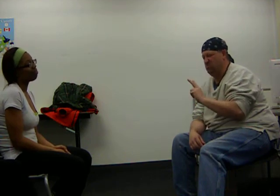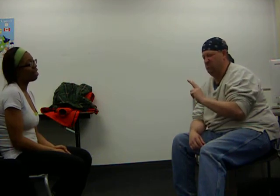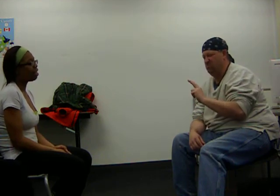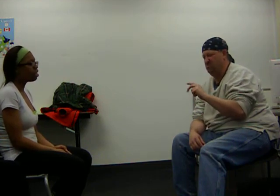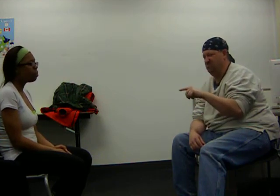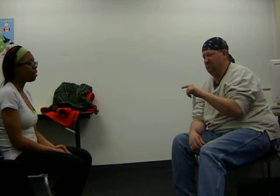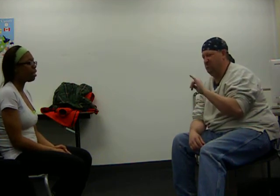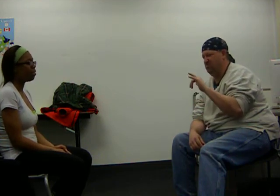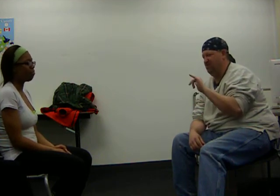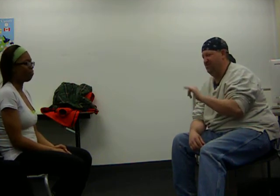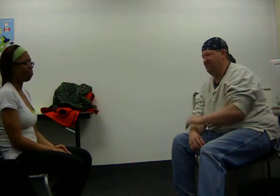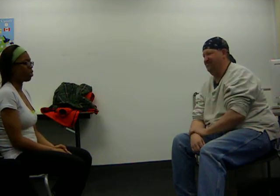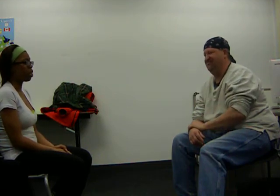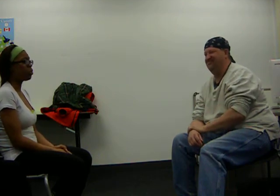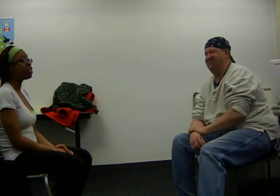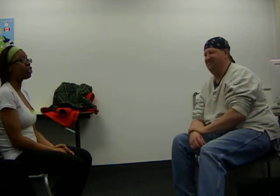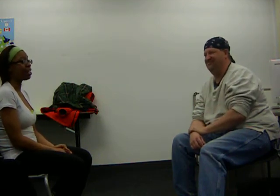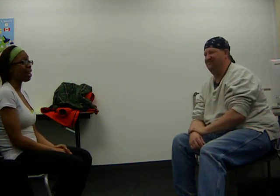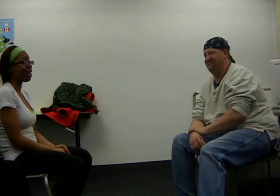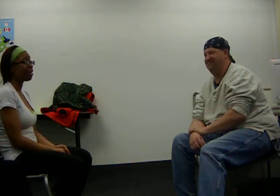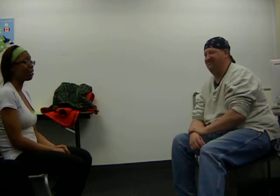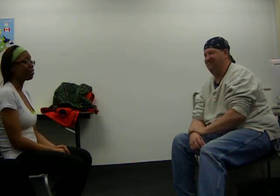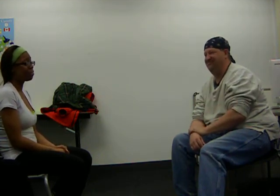And she'll be 2 in July.